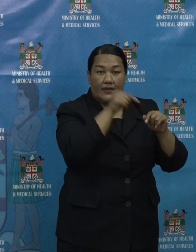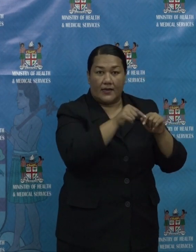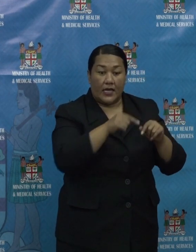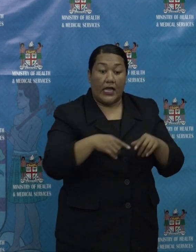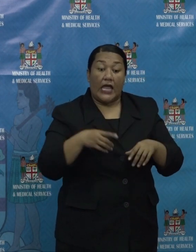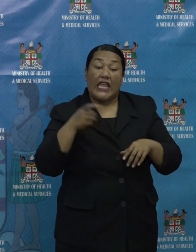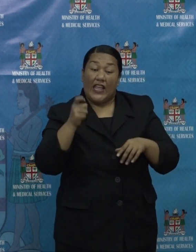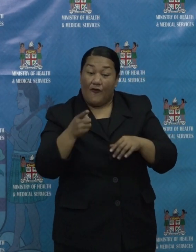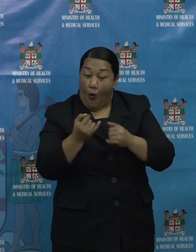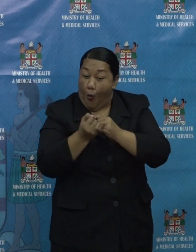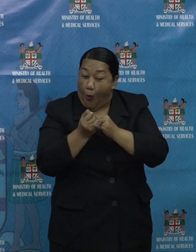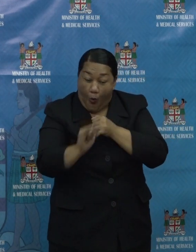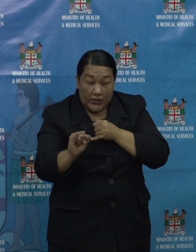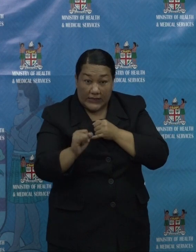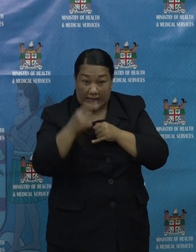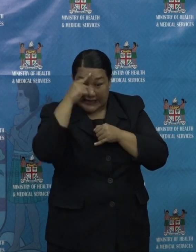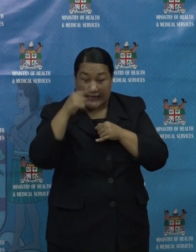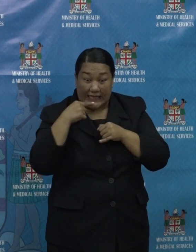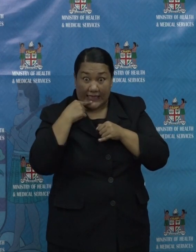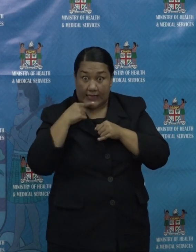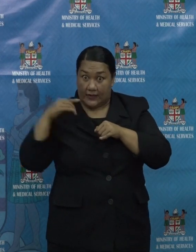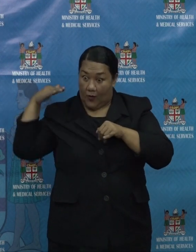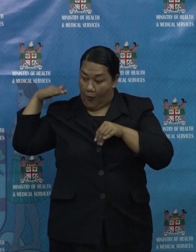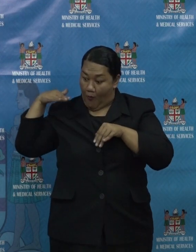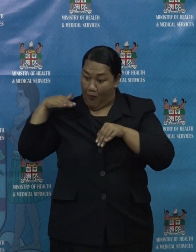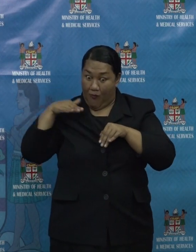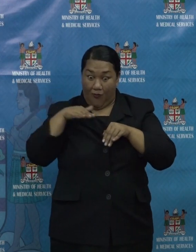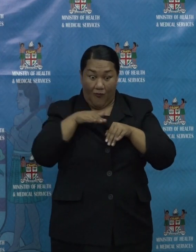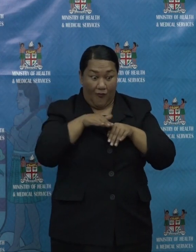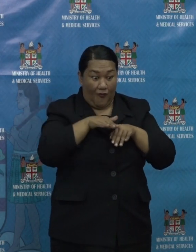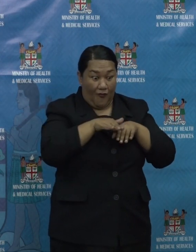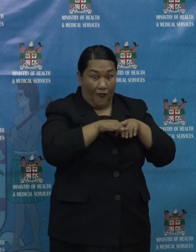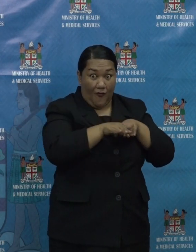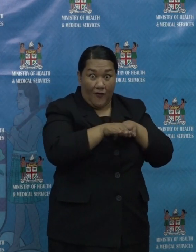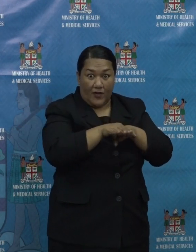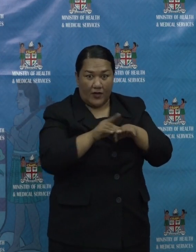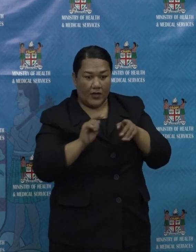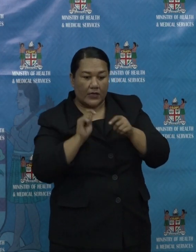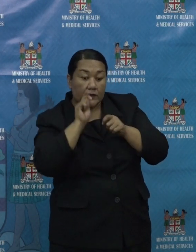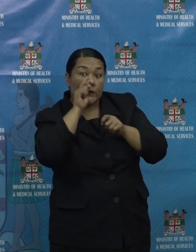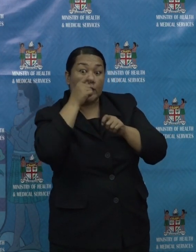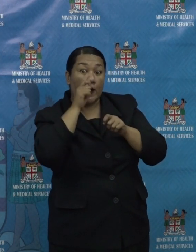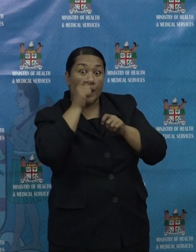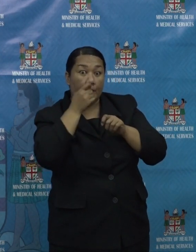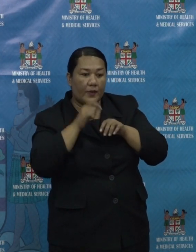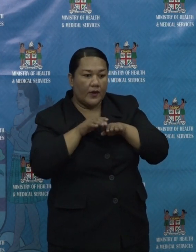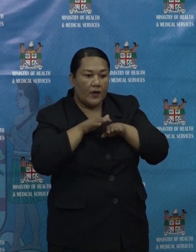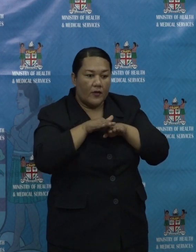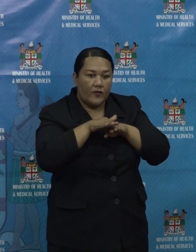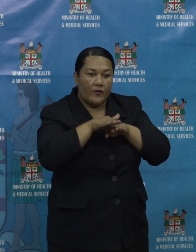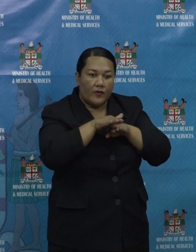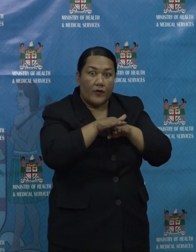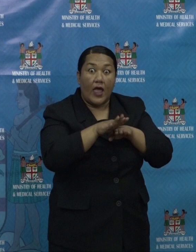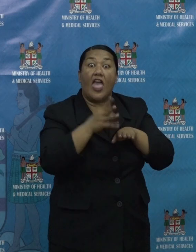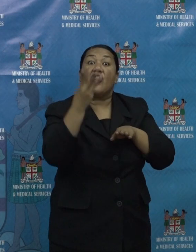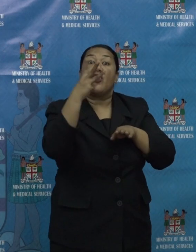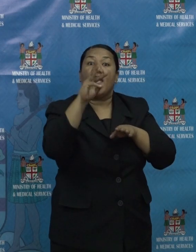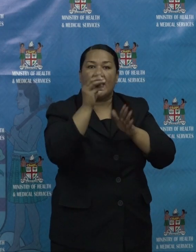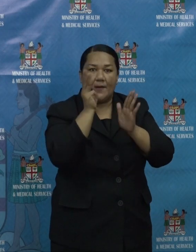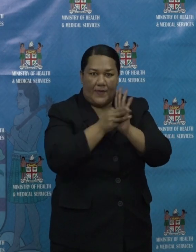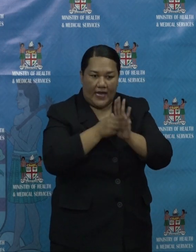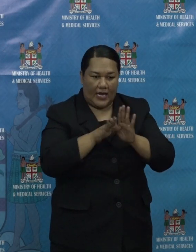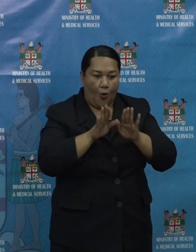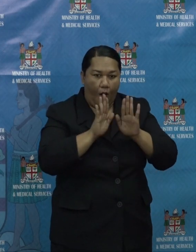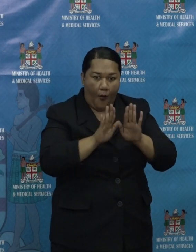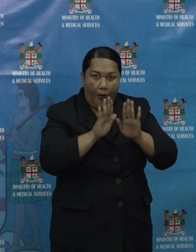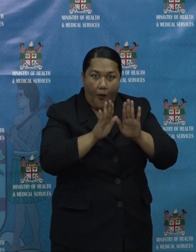center, they're swabbed in the drive-through, they're directed to a parking area where they wait for about 30 minutes before they get their result.